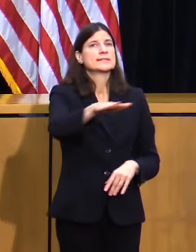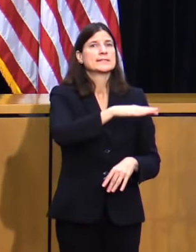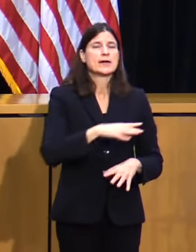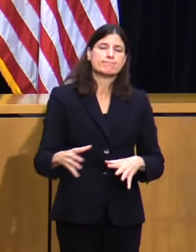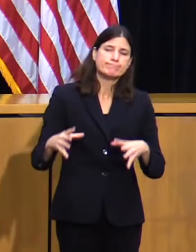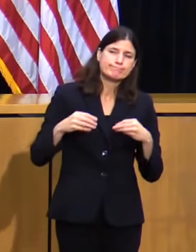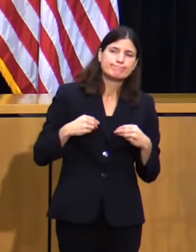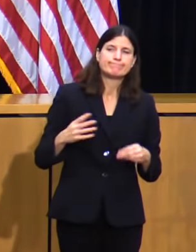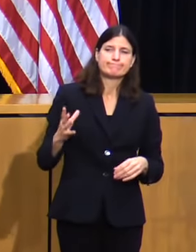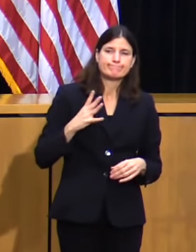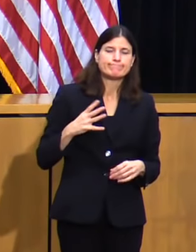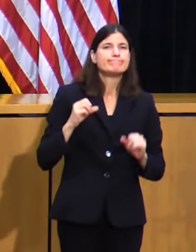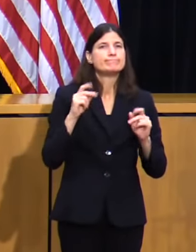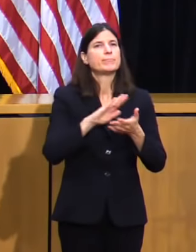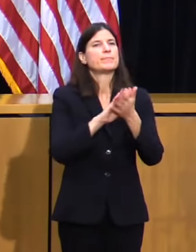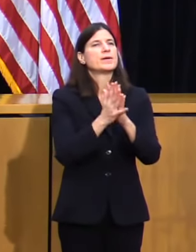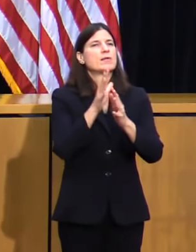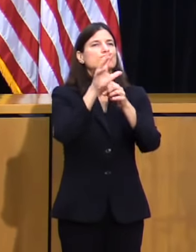made a difference.